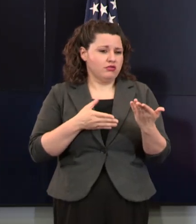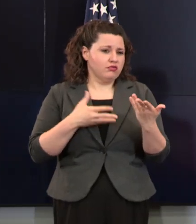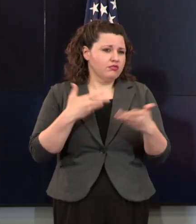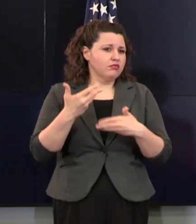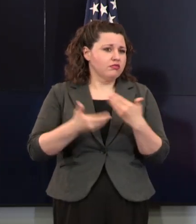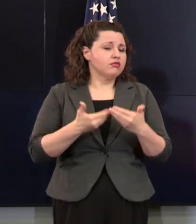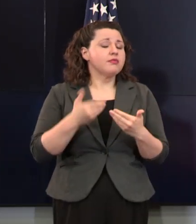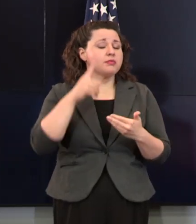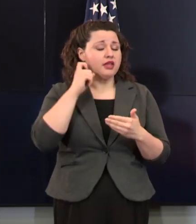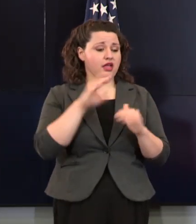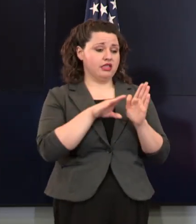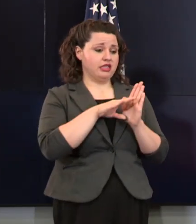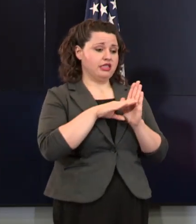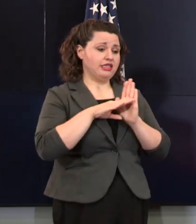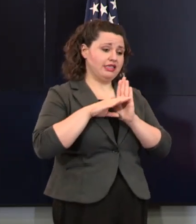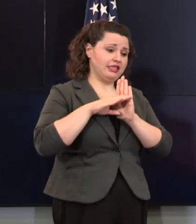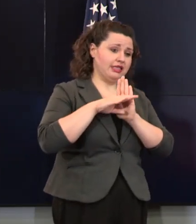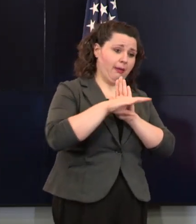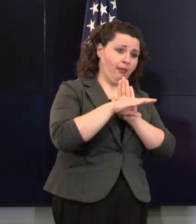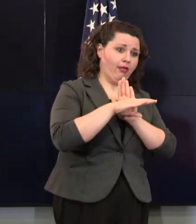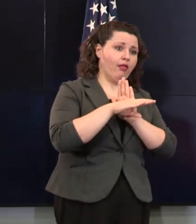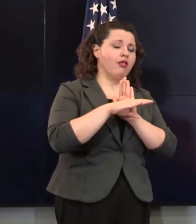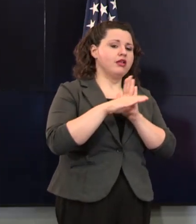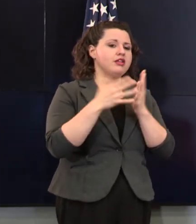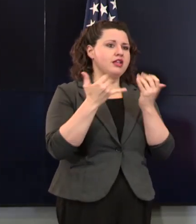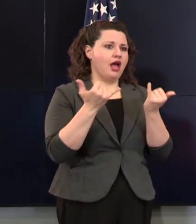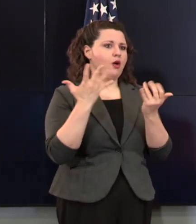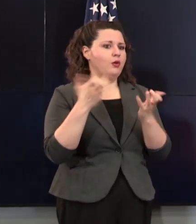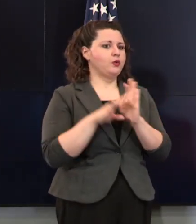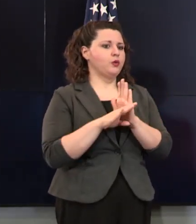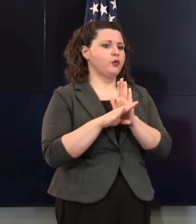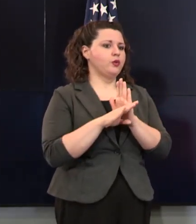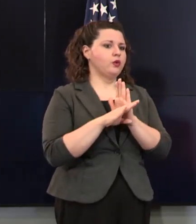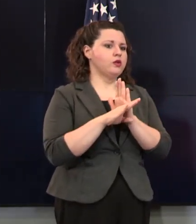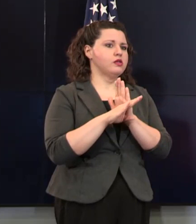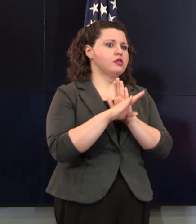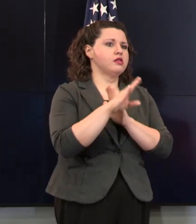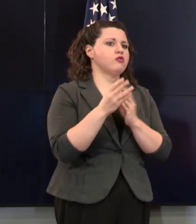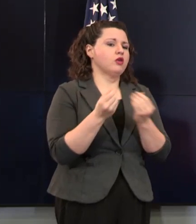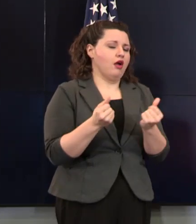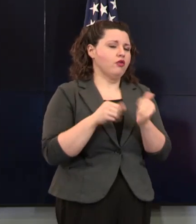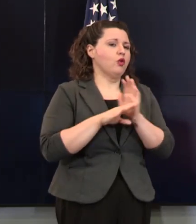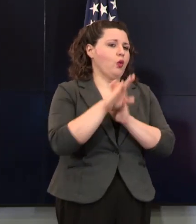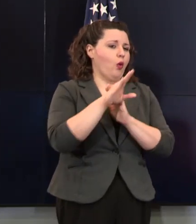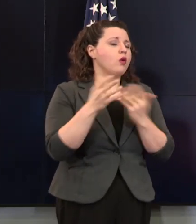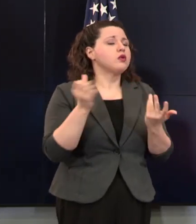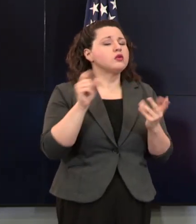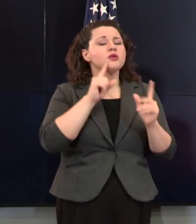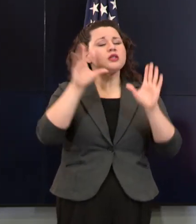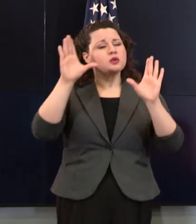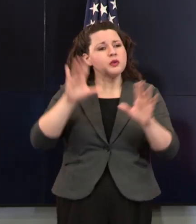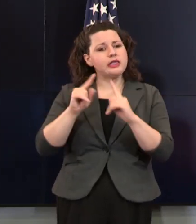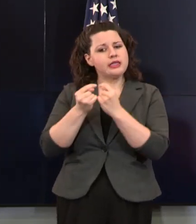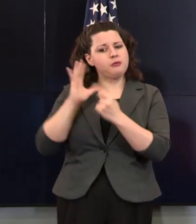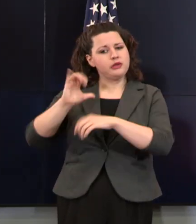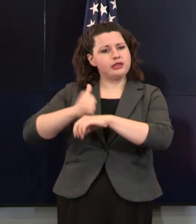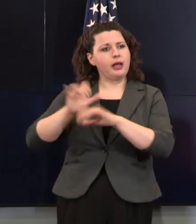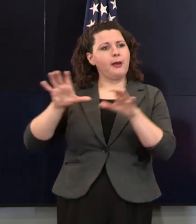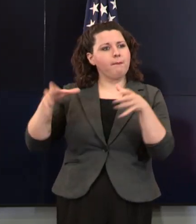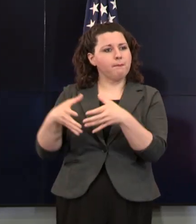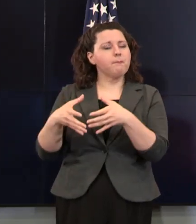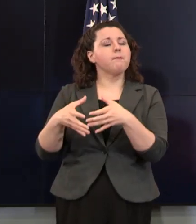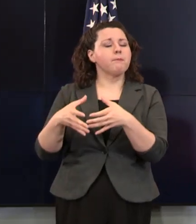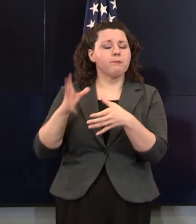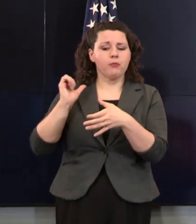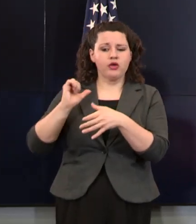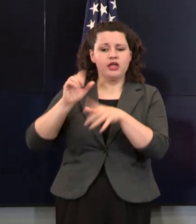from stabilization to recovery now into growth. And so we're going to put a great team together that's going to really analyze that, put some